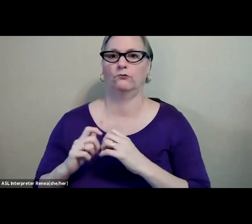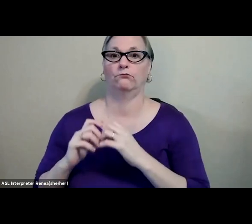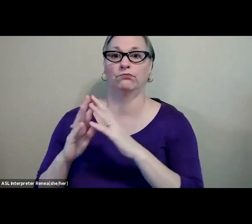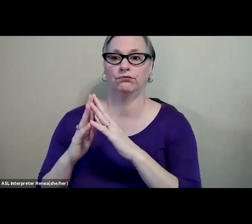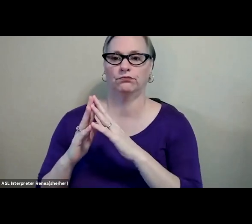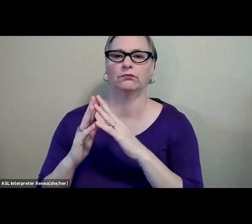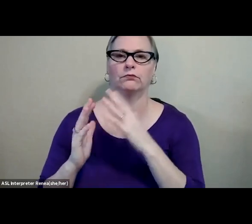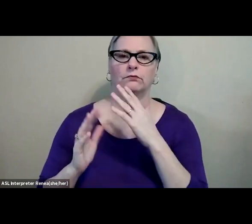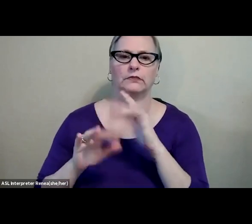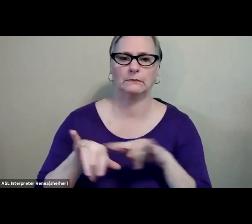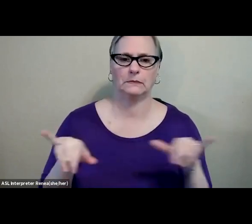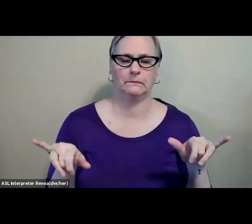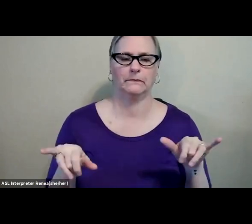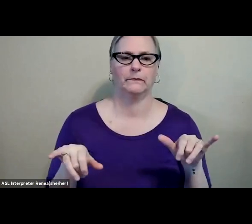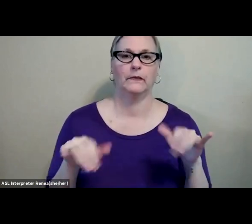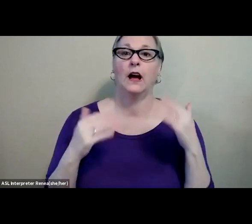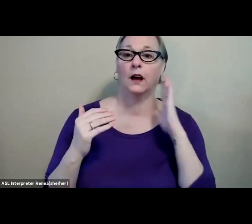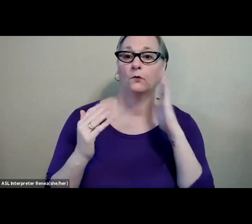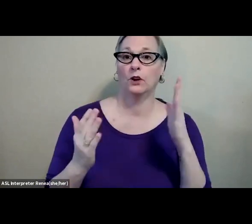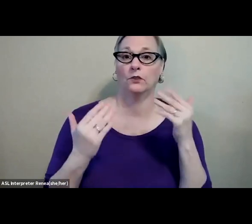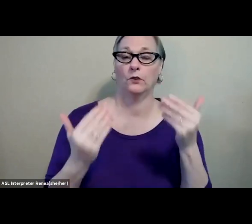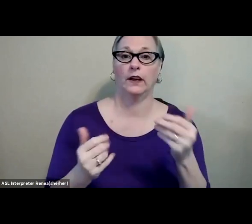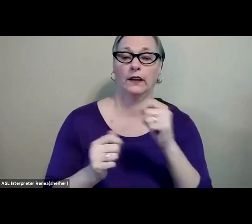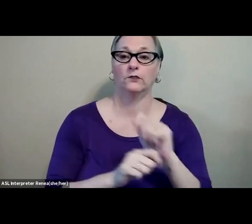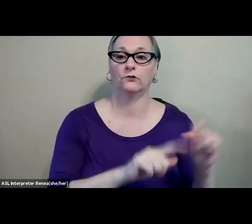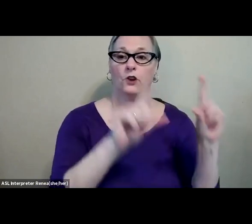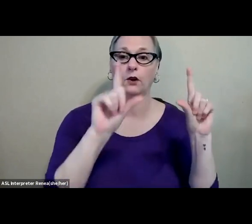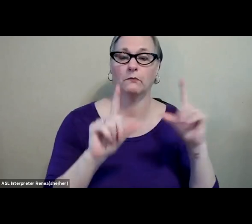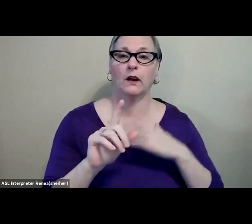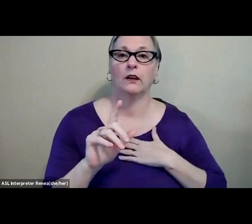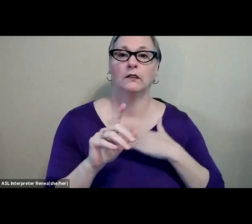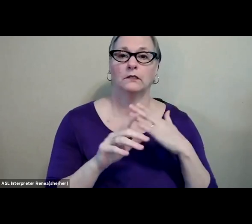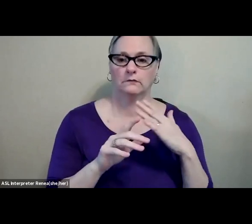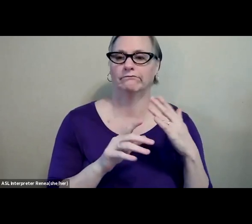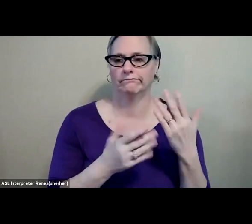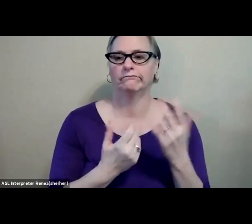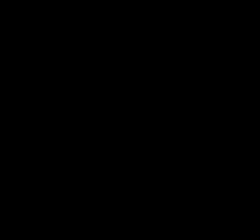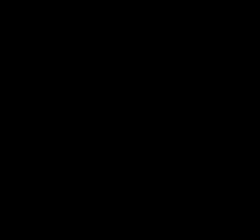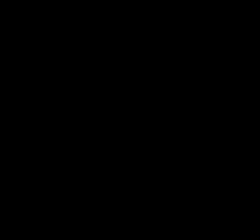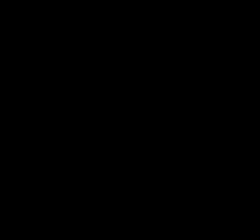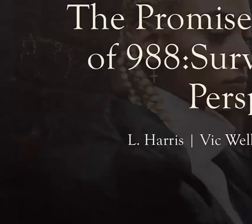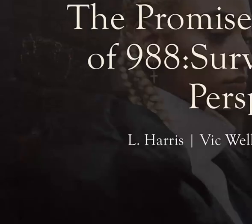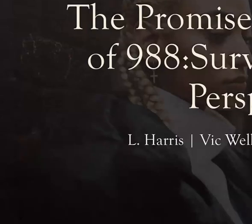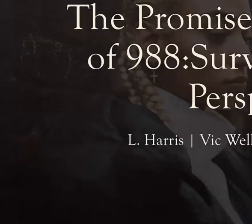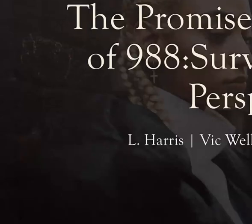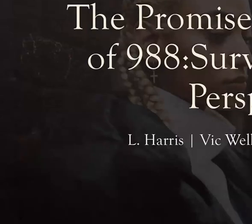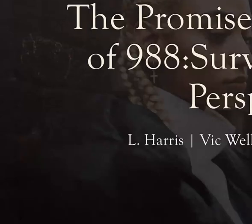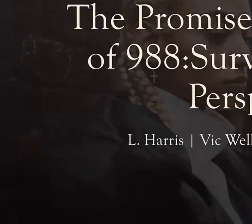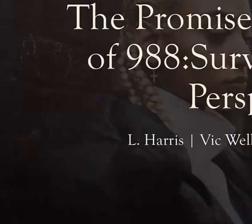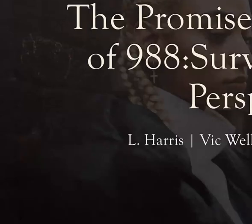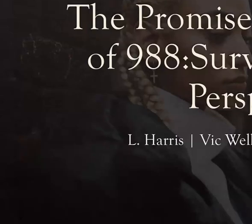um i'm gonna go ahead and share my screen make sure i have a sound okay